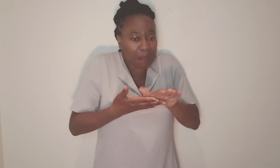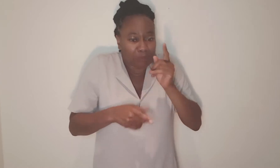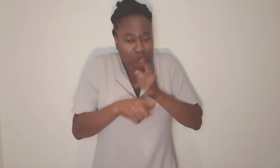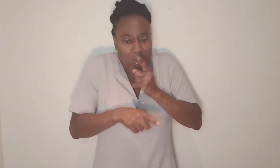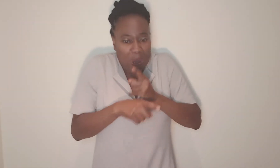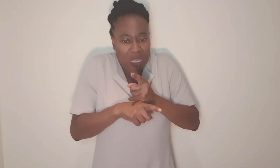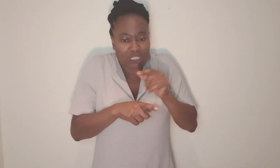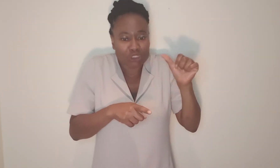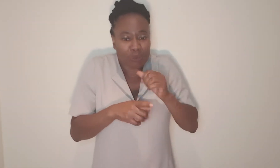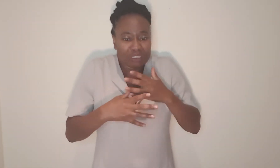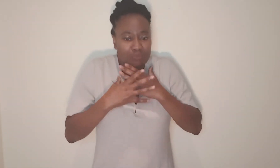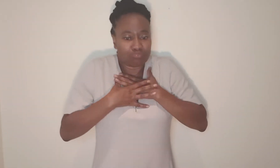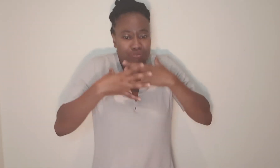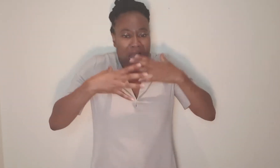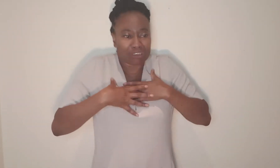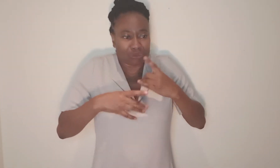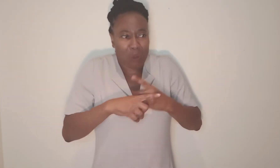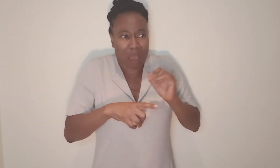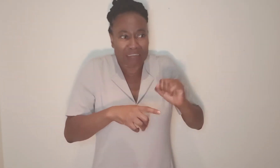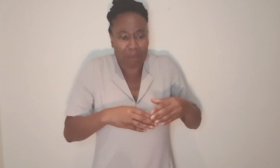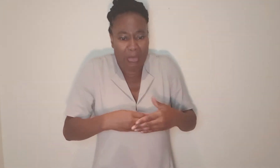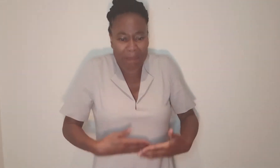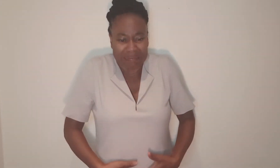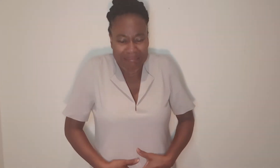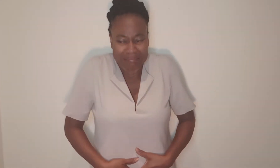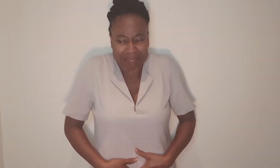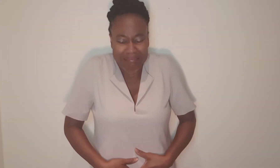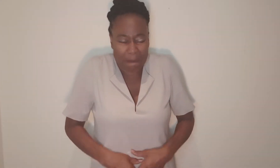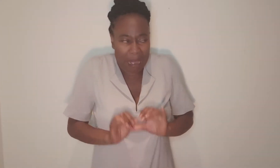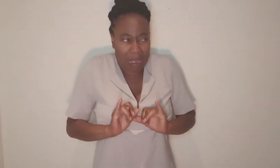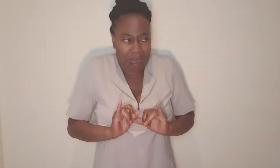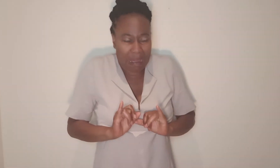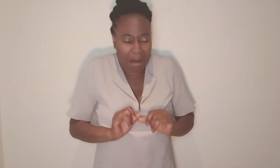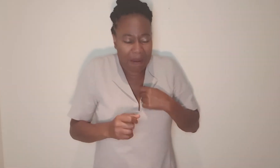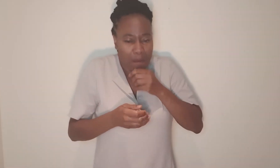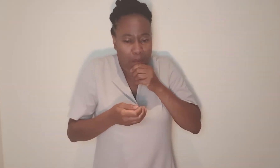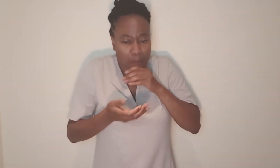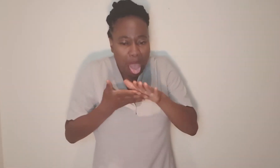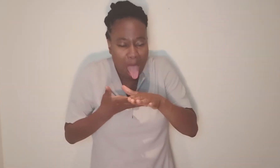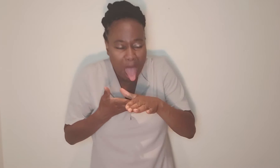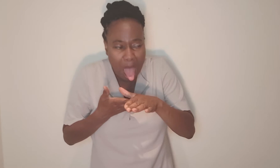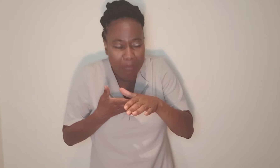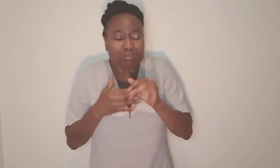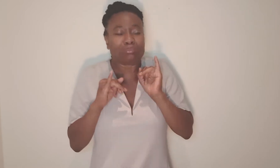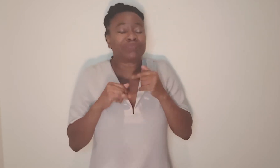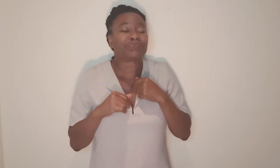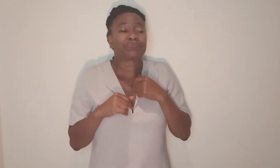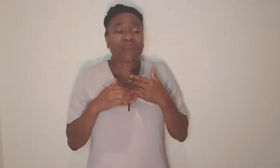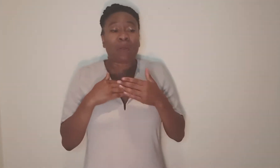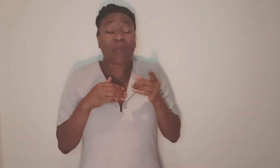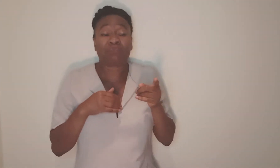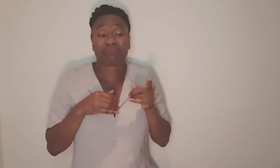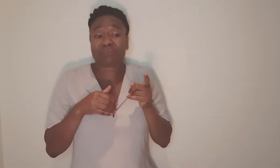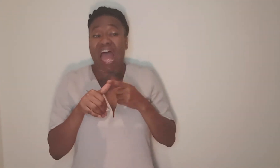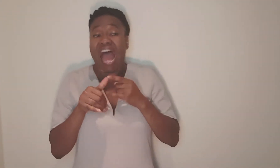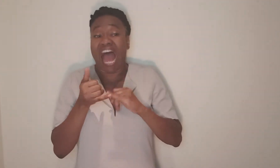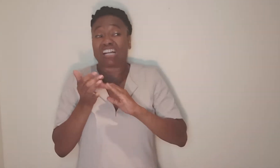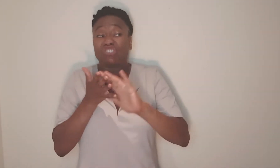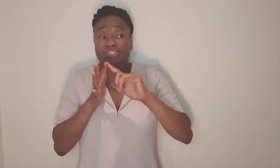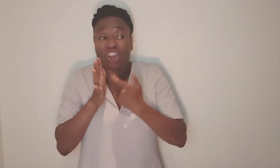bag. It's supposed to be a surprise. Oh my God, I'm such a blurt. Listen, if you see Ash and Shana, please keep